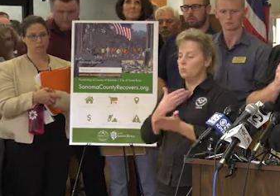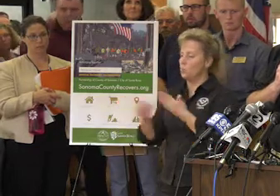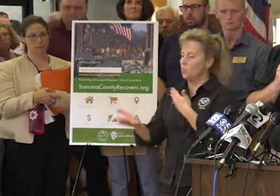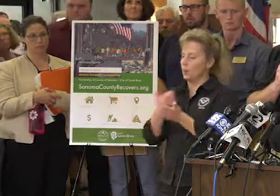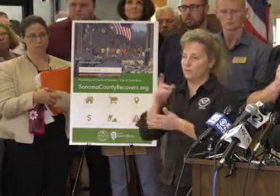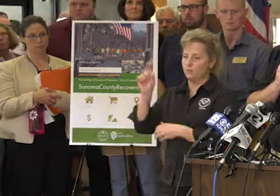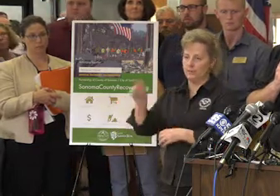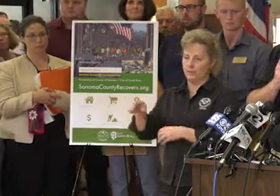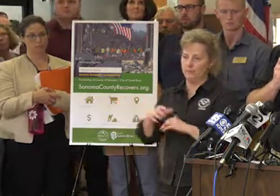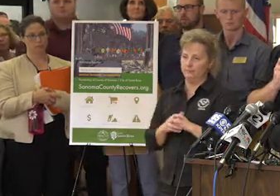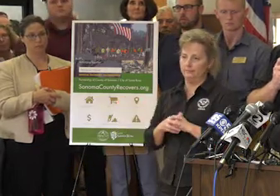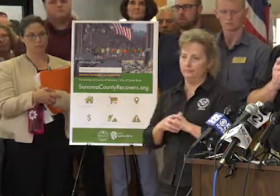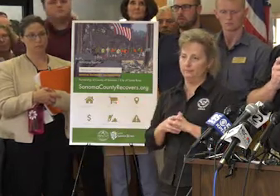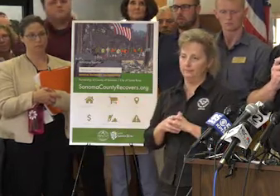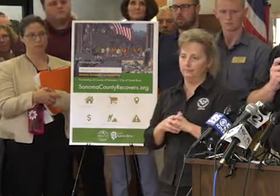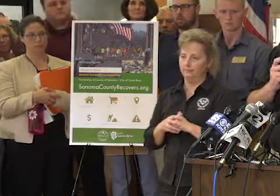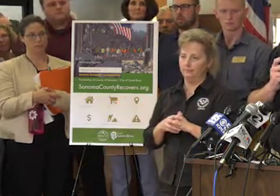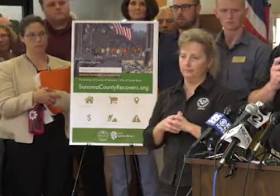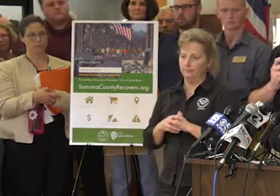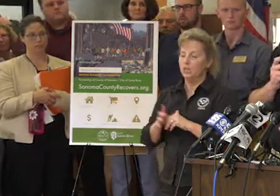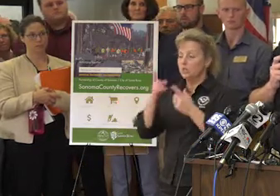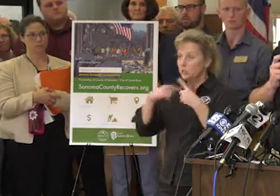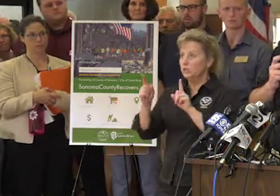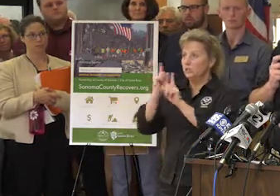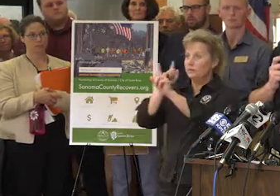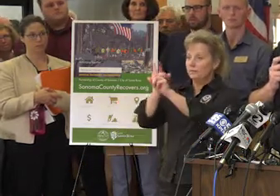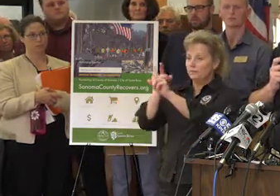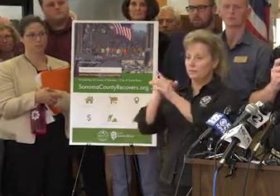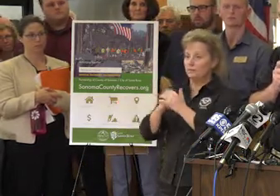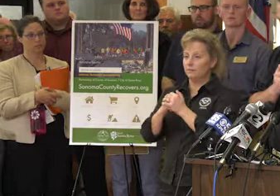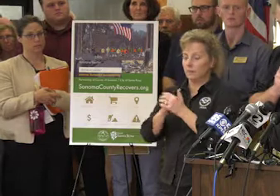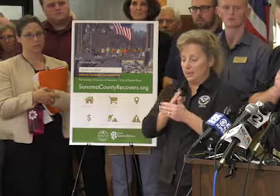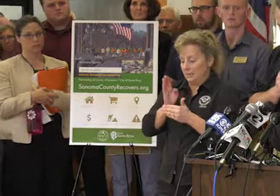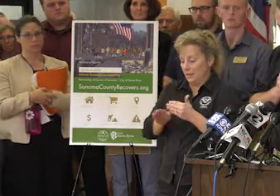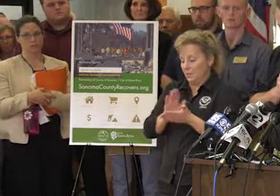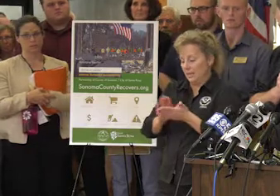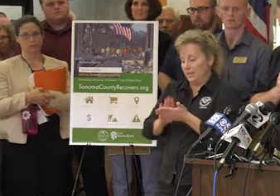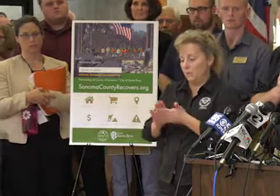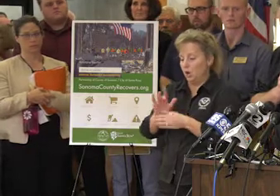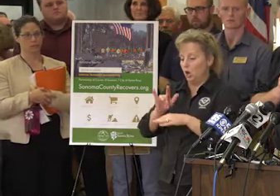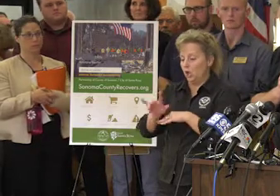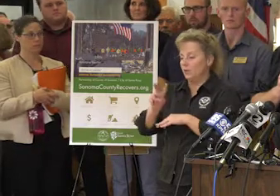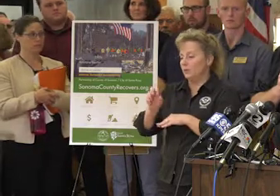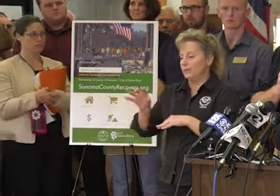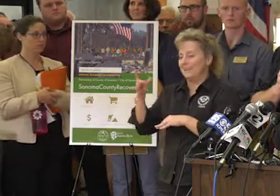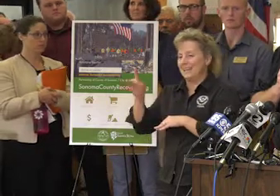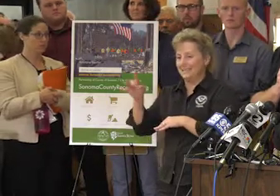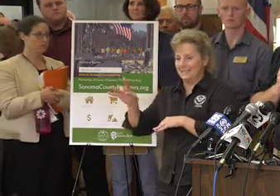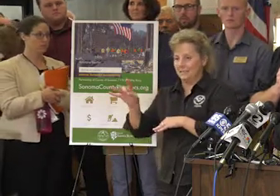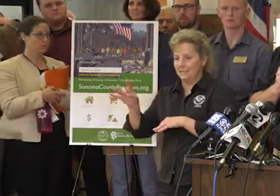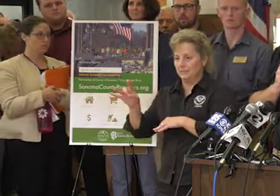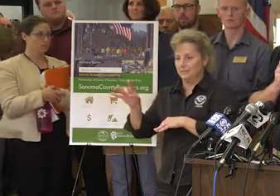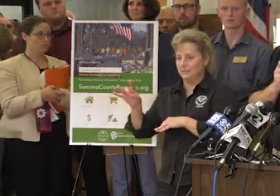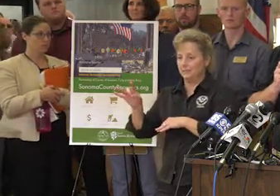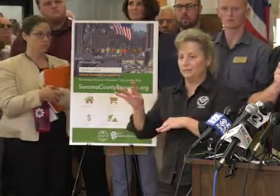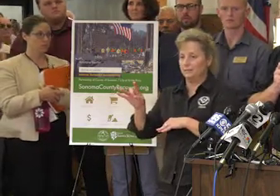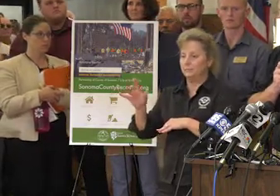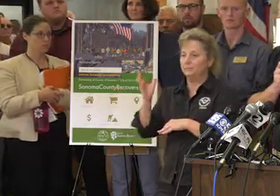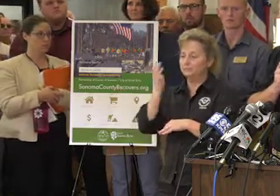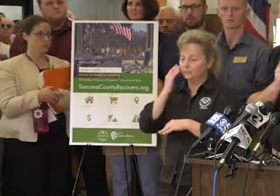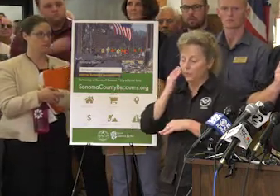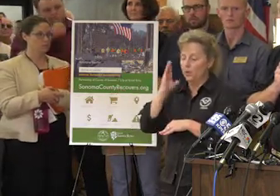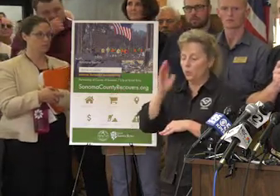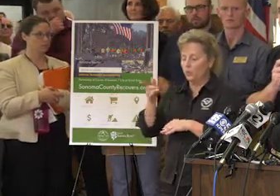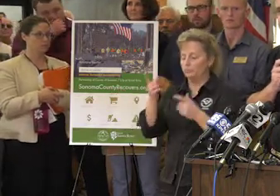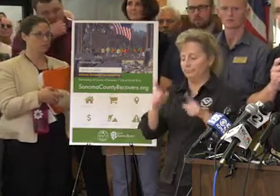else we need to achieve the goal of being done with this cleanup in early 2018. So rest assured, this is going to be